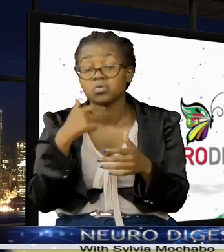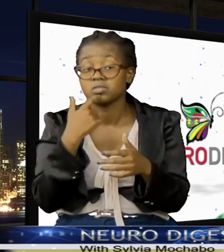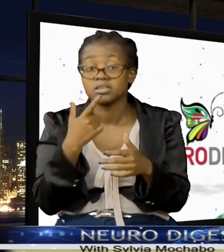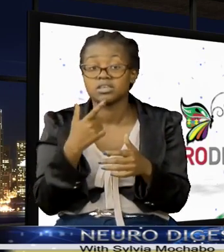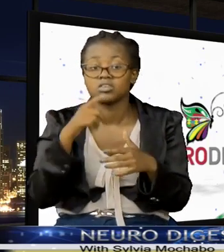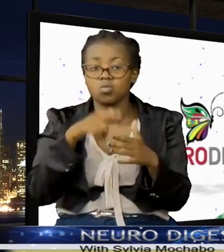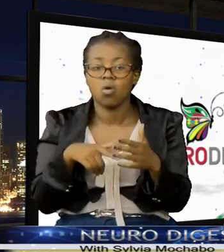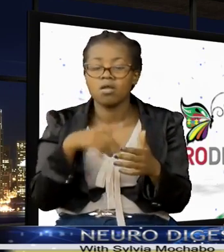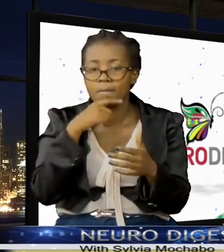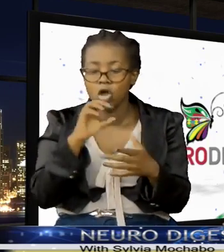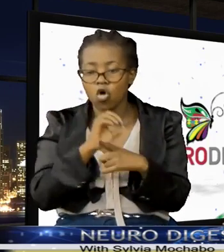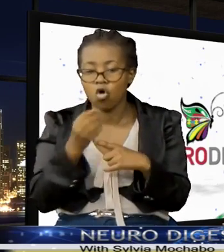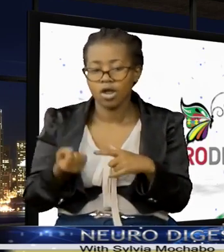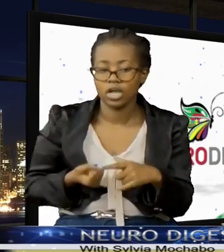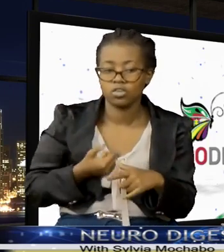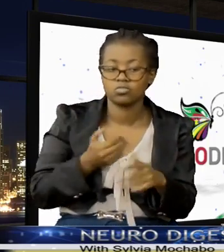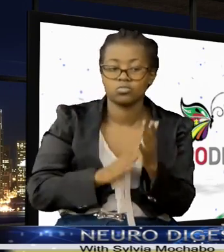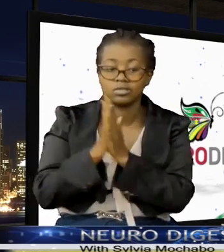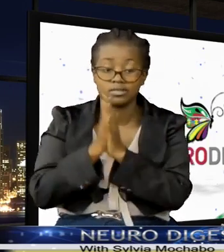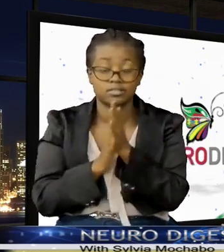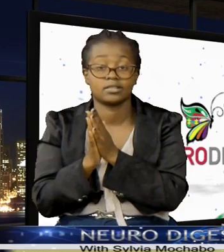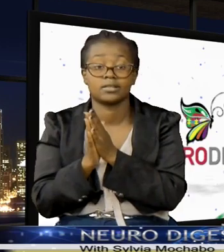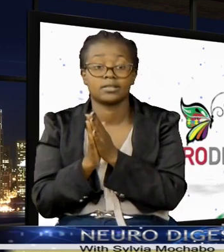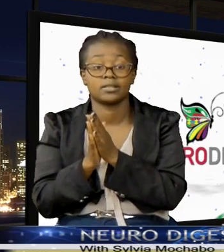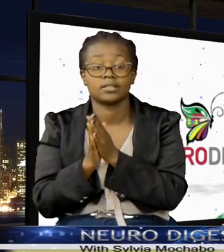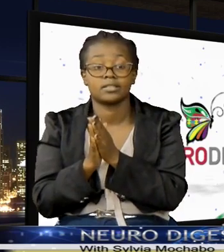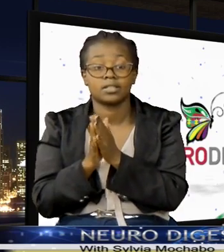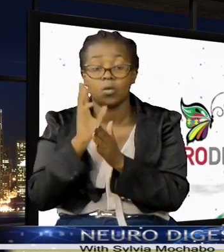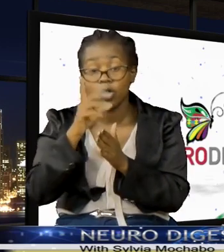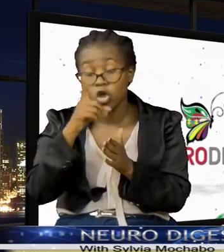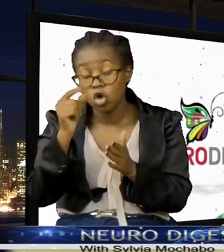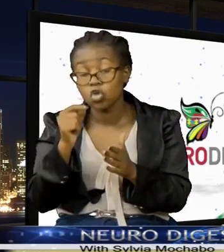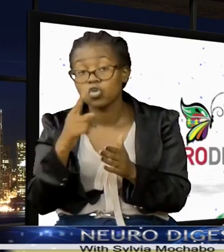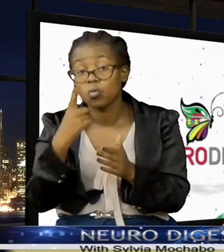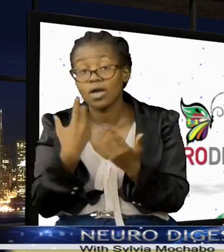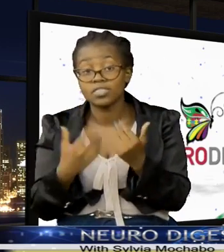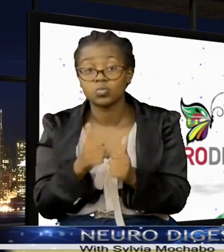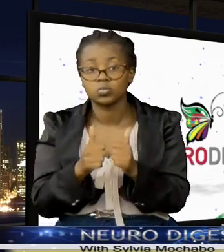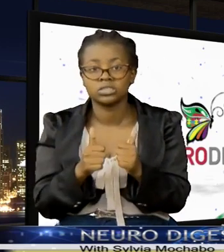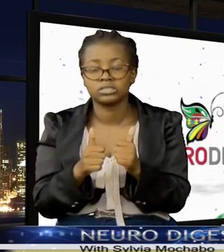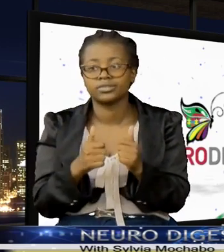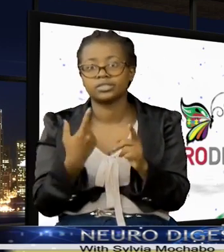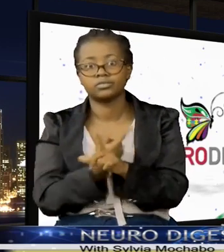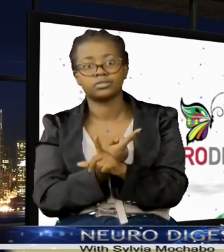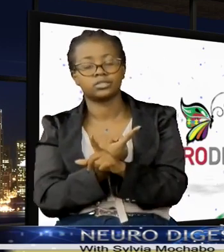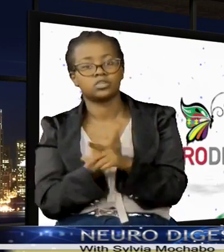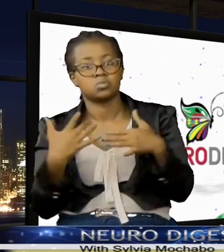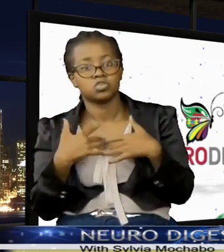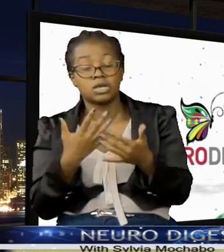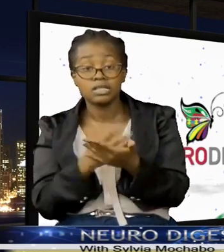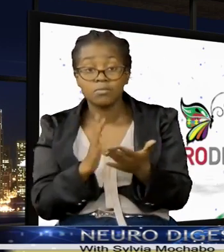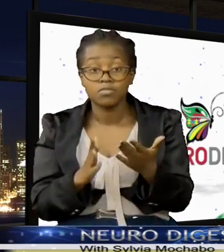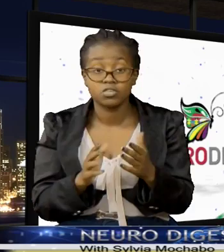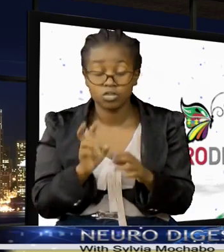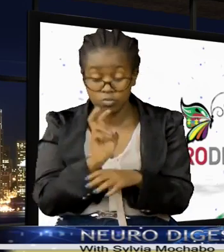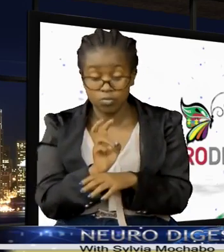say is what a boy or a girl should be interested in. And they will go for the one thing that is very weird. And those are some of the things that you